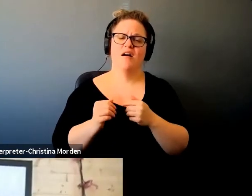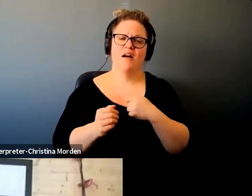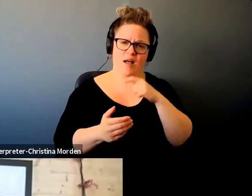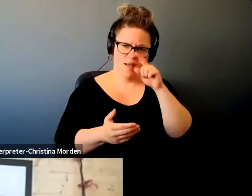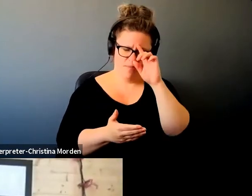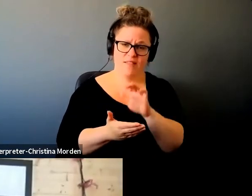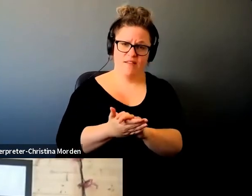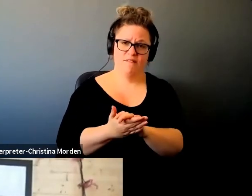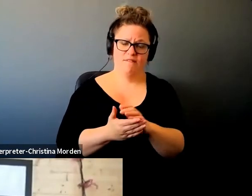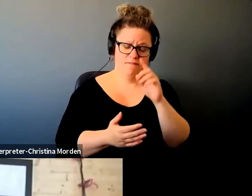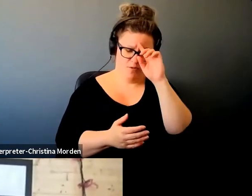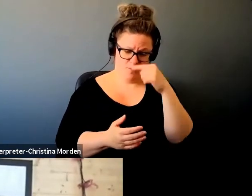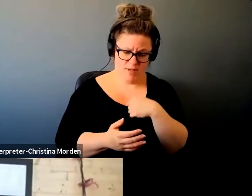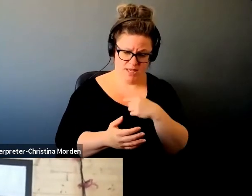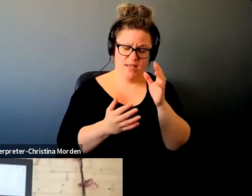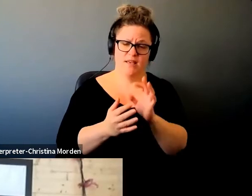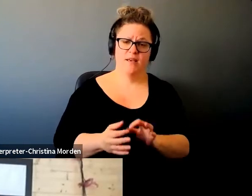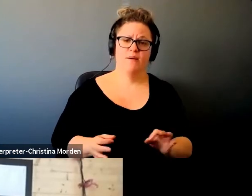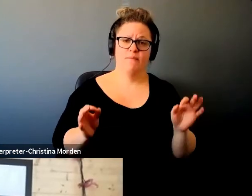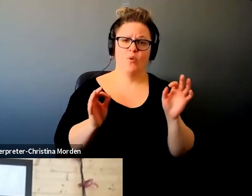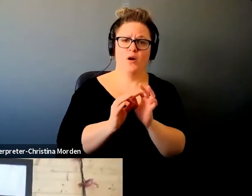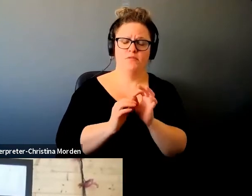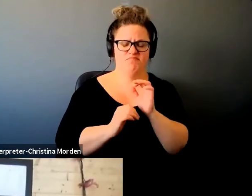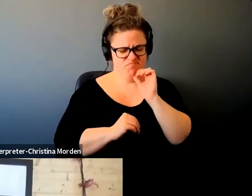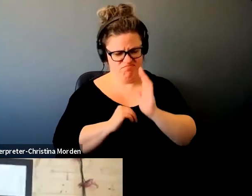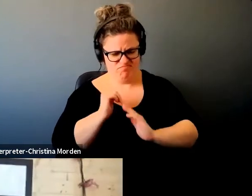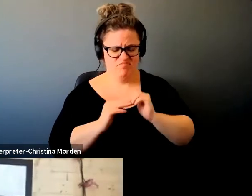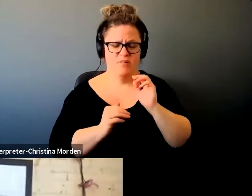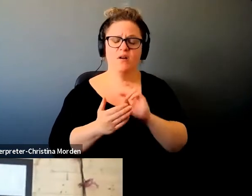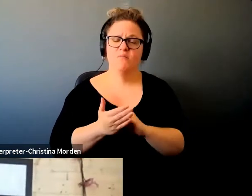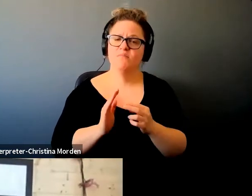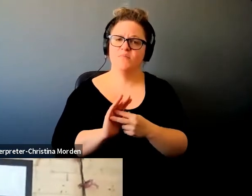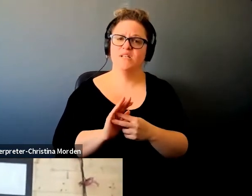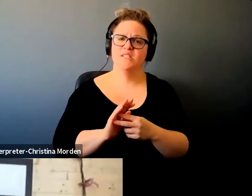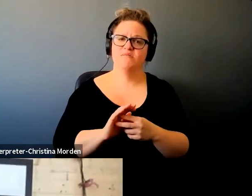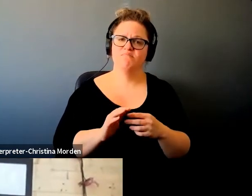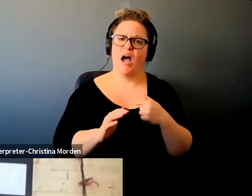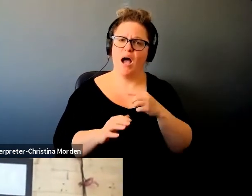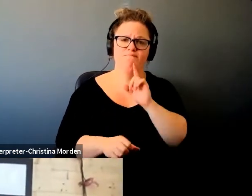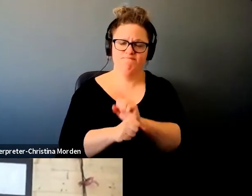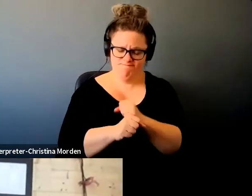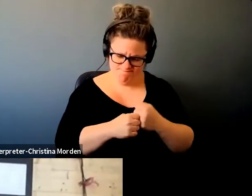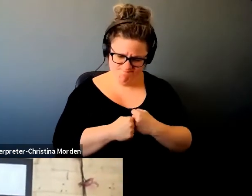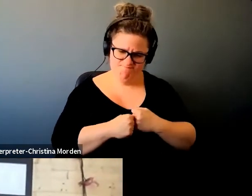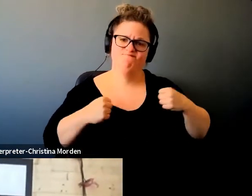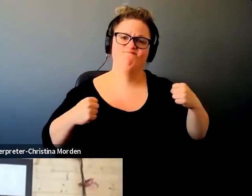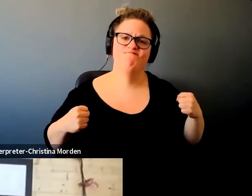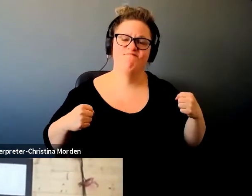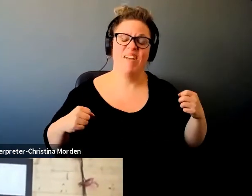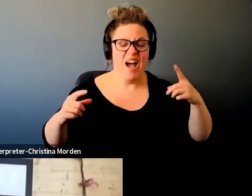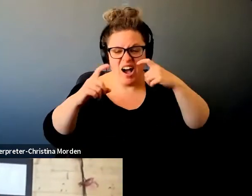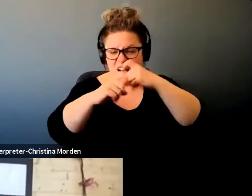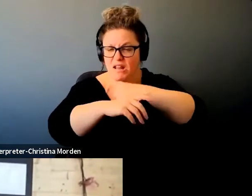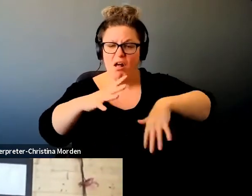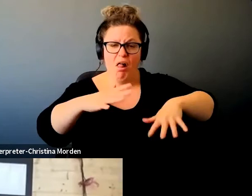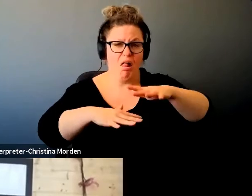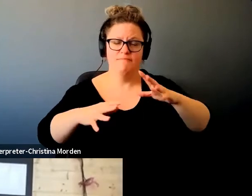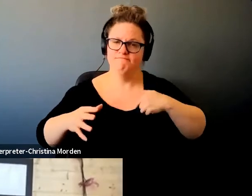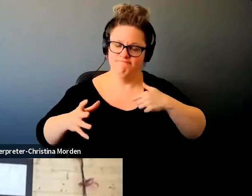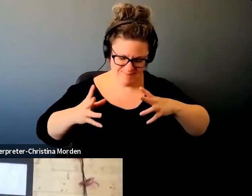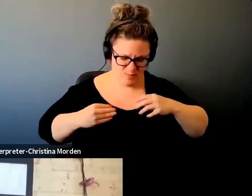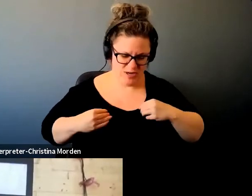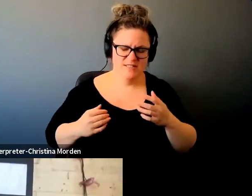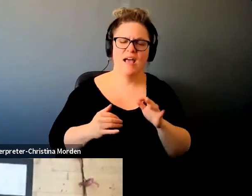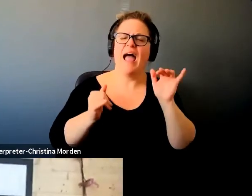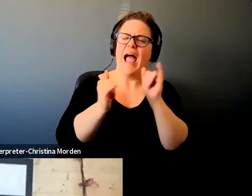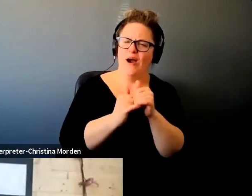my practice, as I use that as a sign that I'm being totally vulnerable and authentic, embracing the ugly. How do you